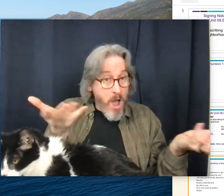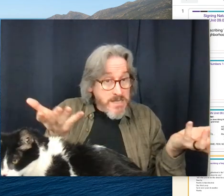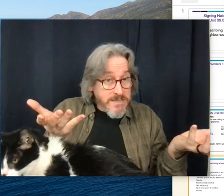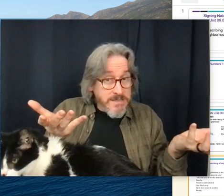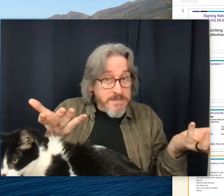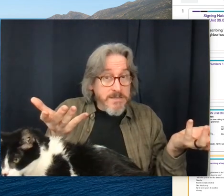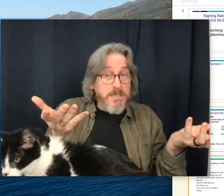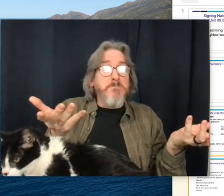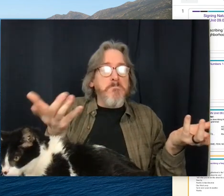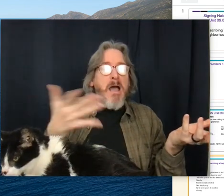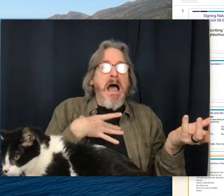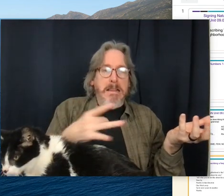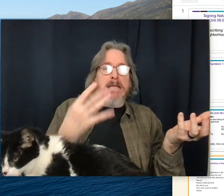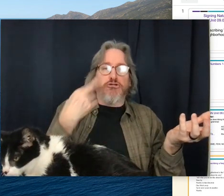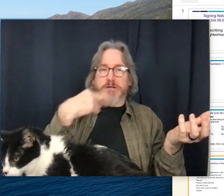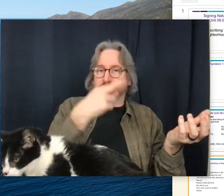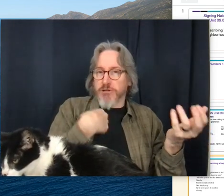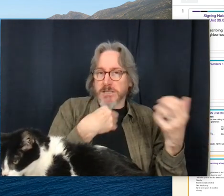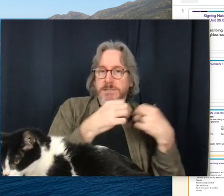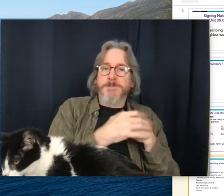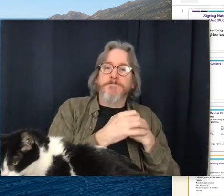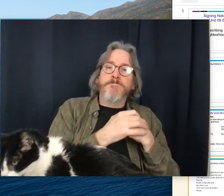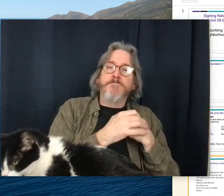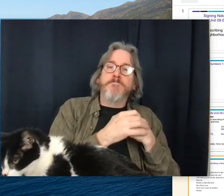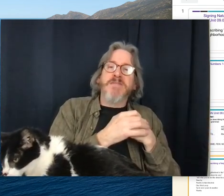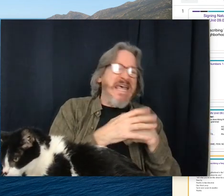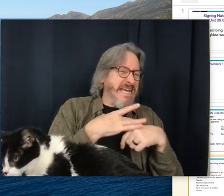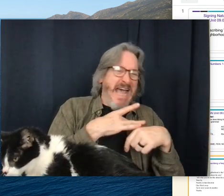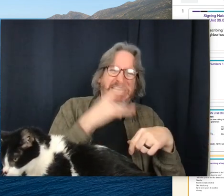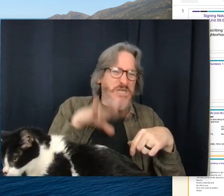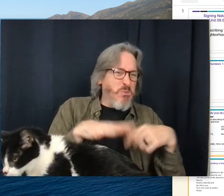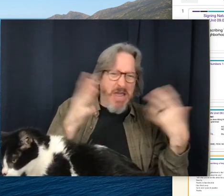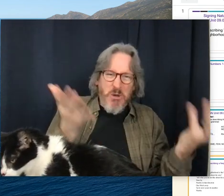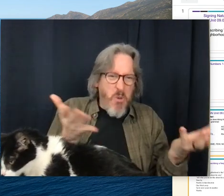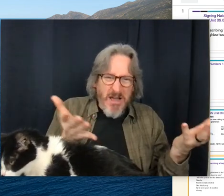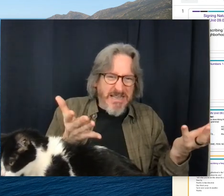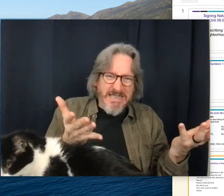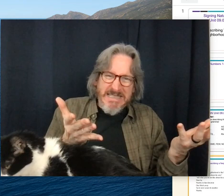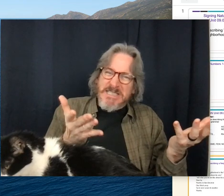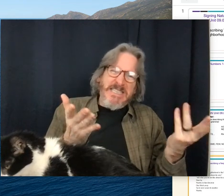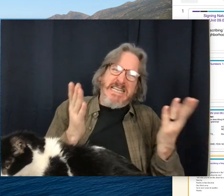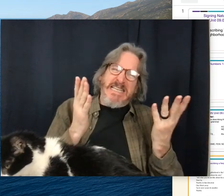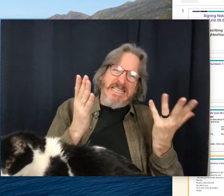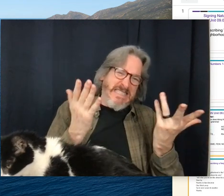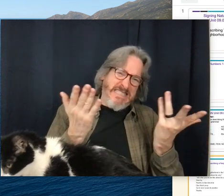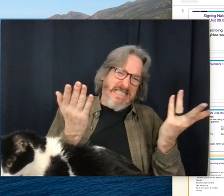like what? I like the restaurants. I don't like what?